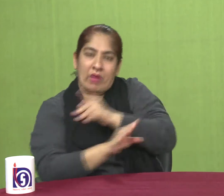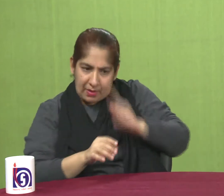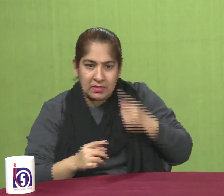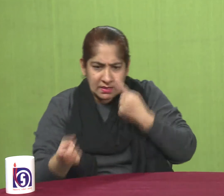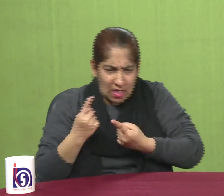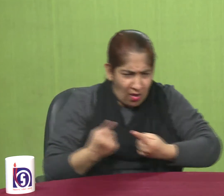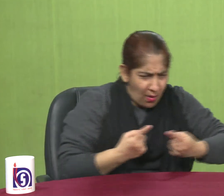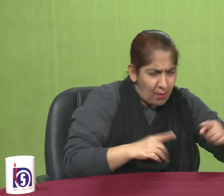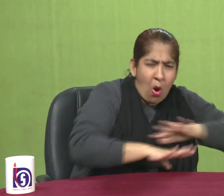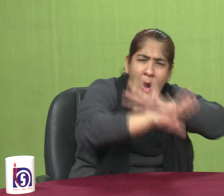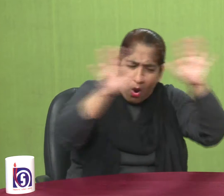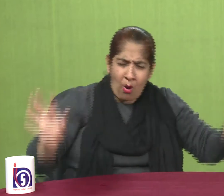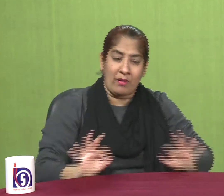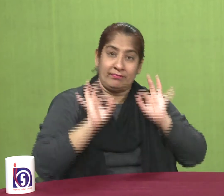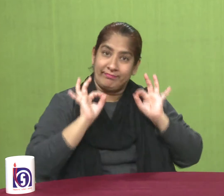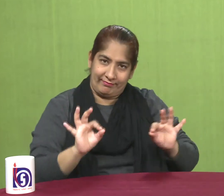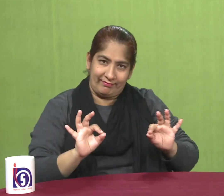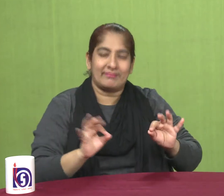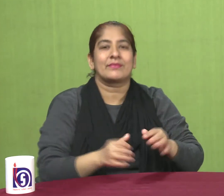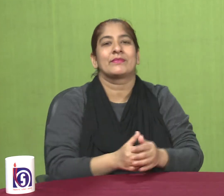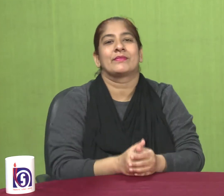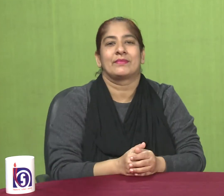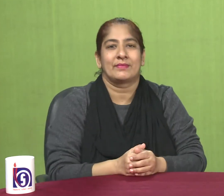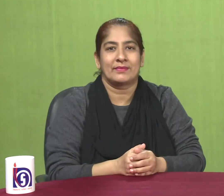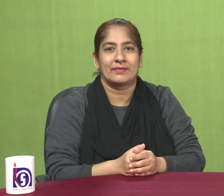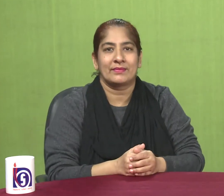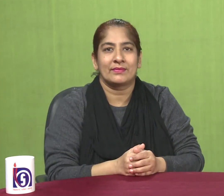pre-shipment inspection is very important.